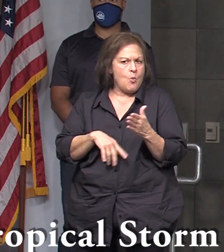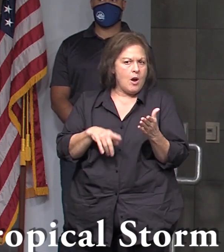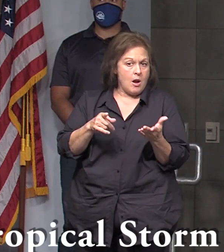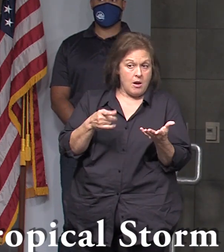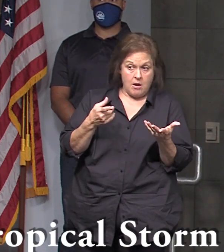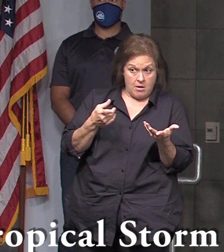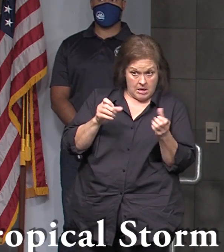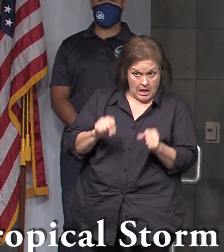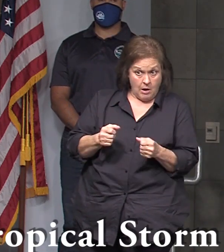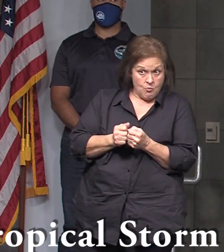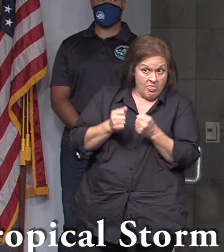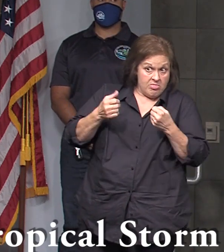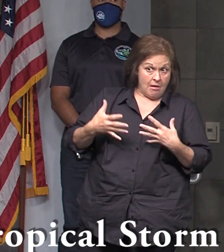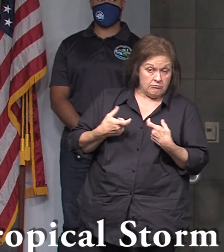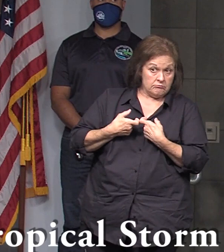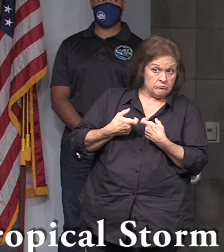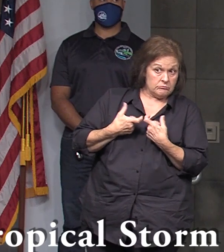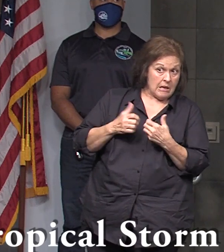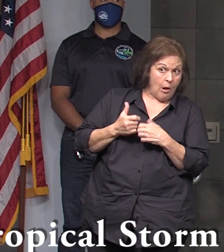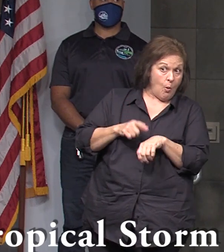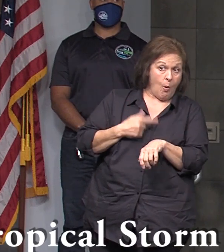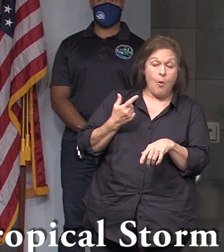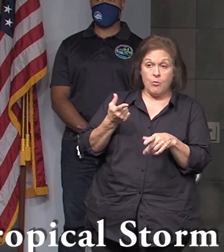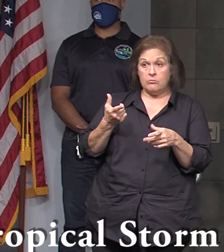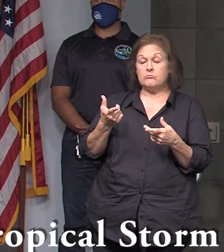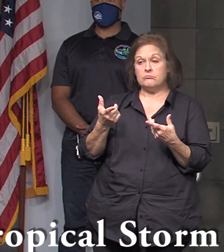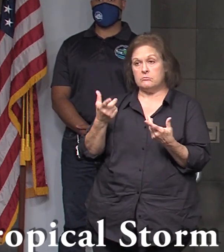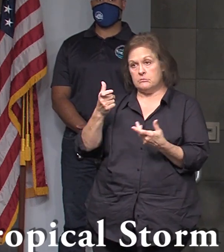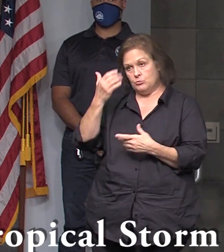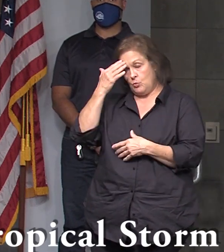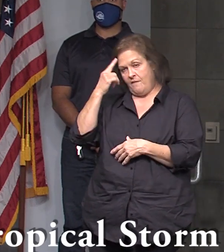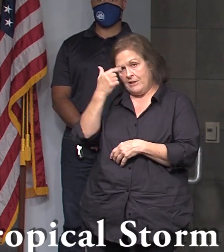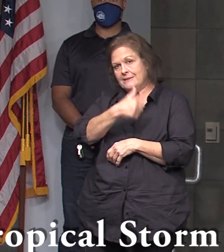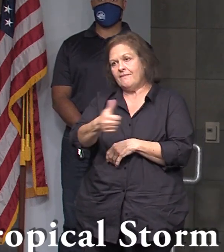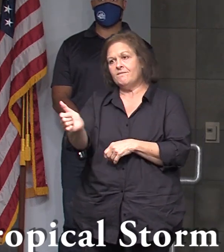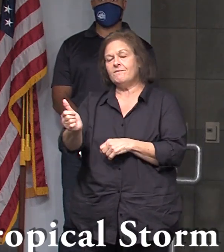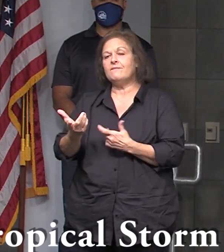can you be without power? Okay. Any other questions?